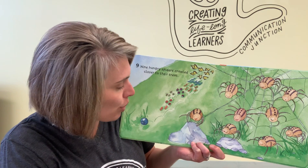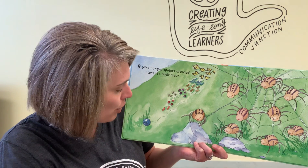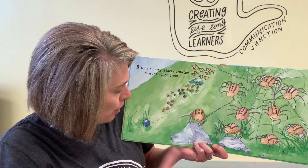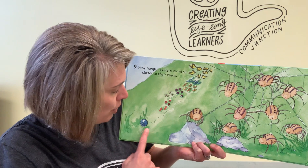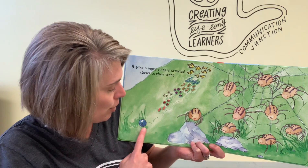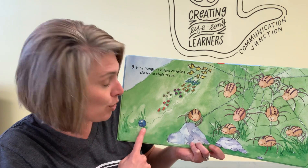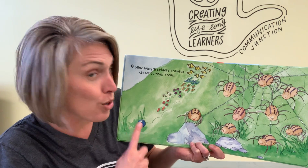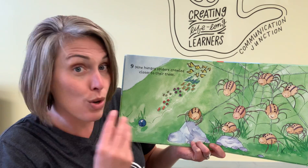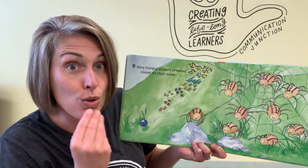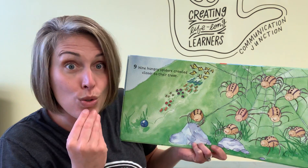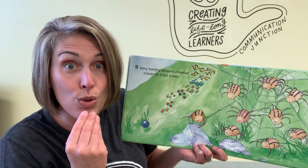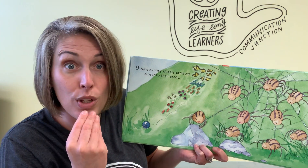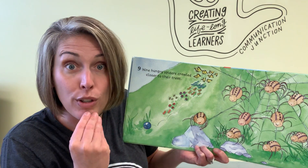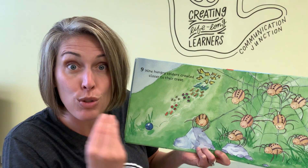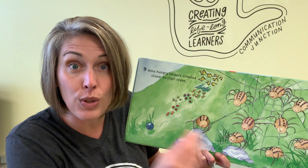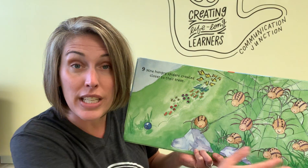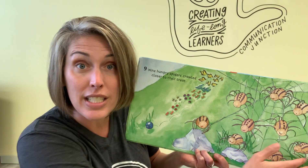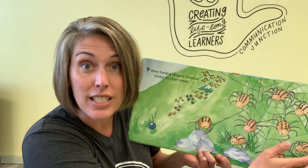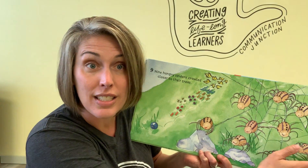closer to their treat.